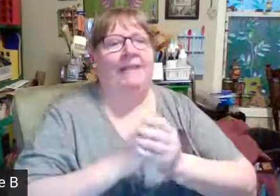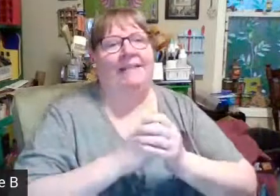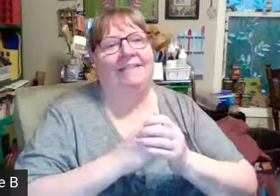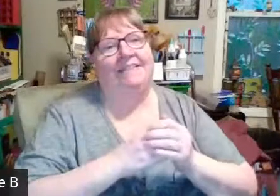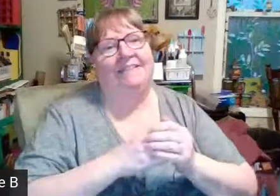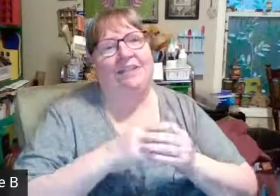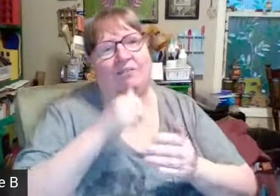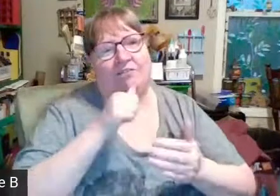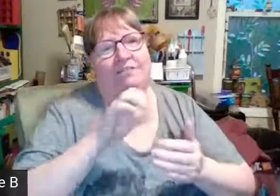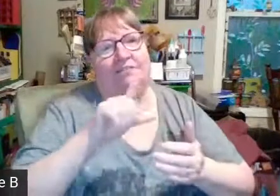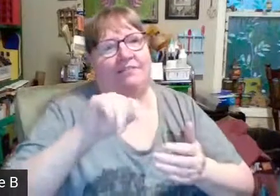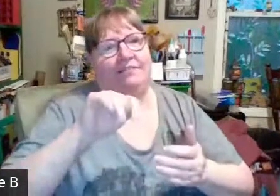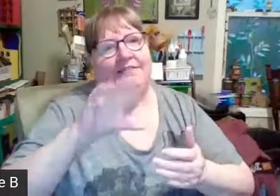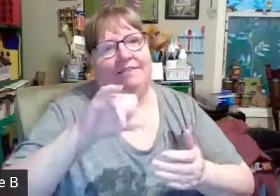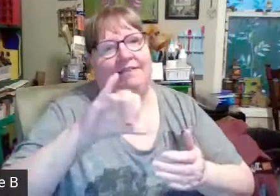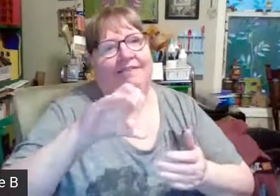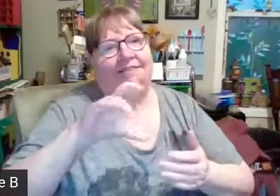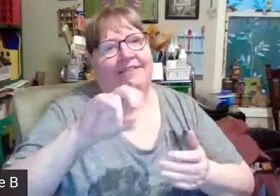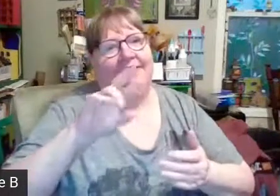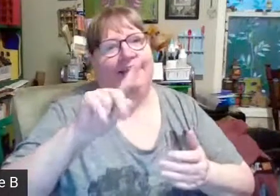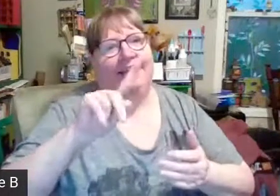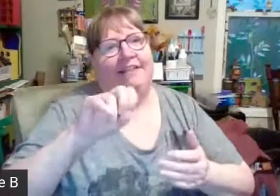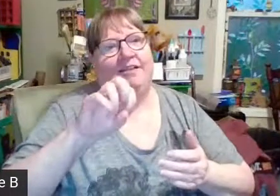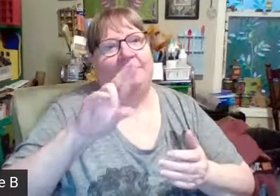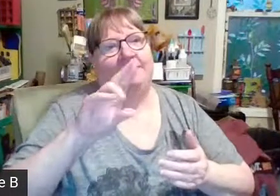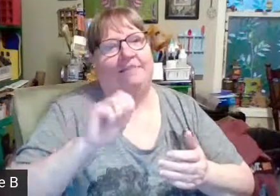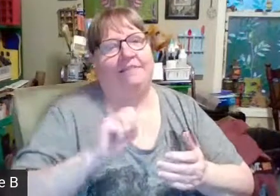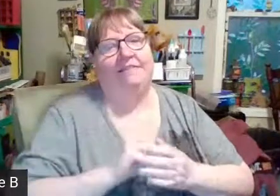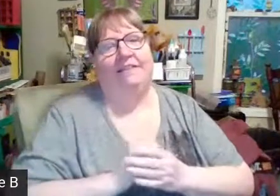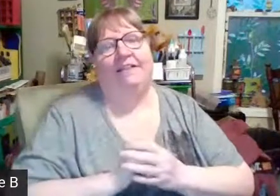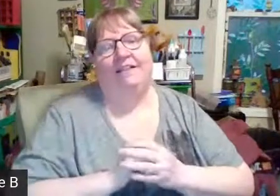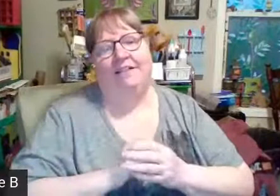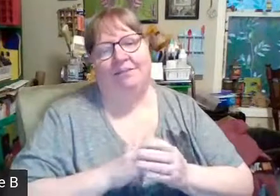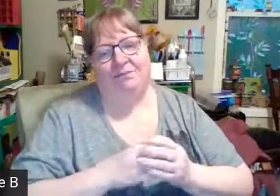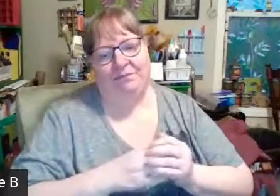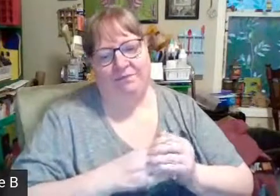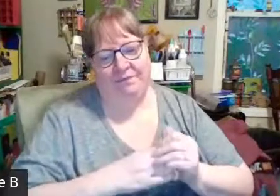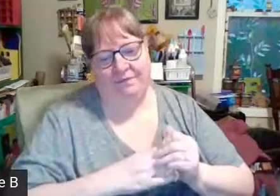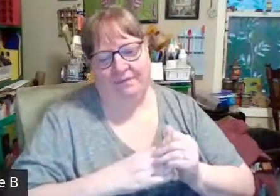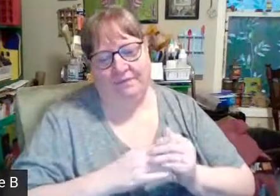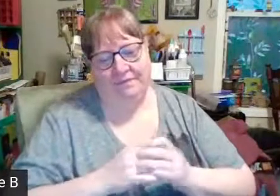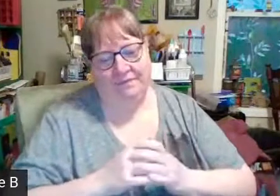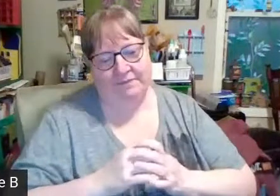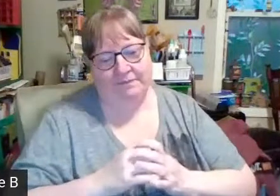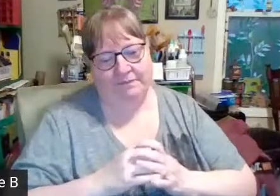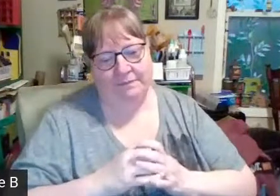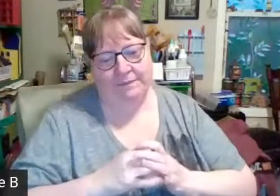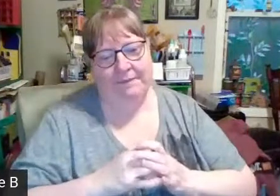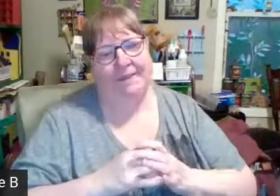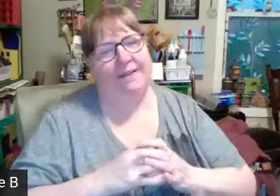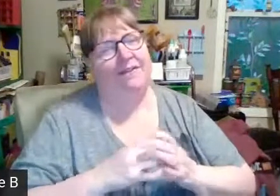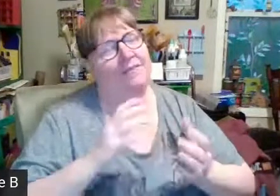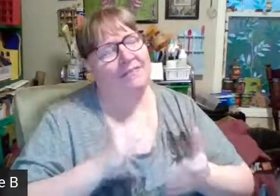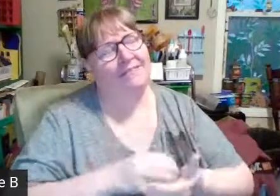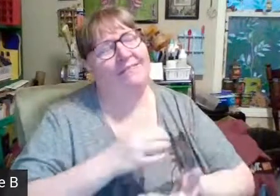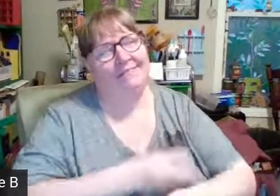too. So, I mean, that was challenging. It was really fun though, finding things that were on the